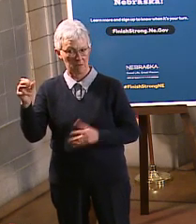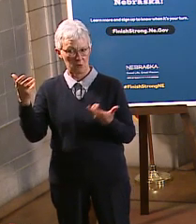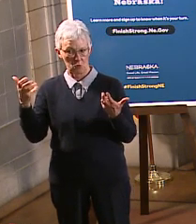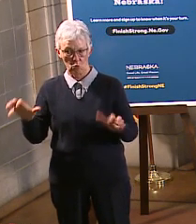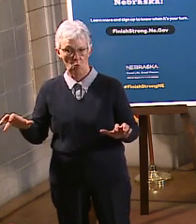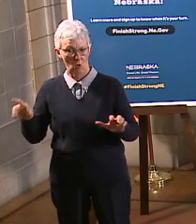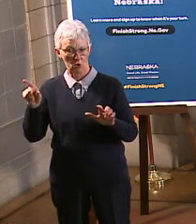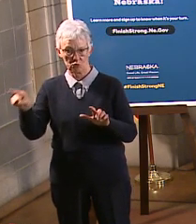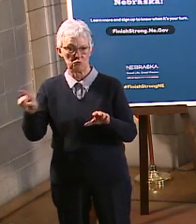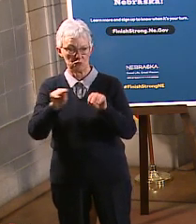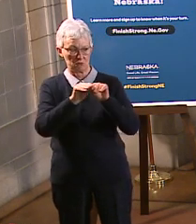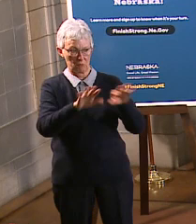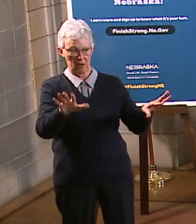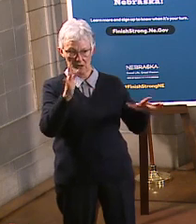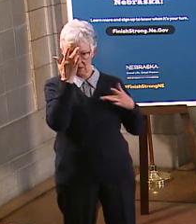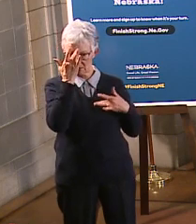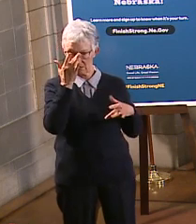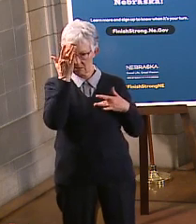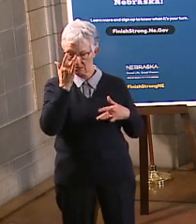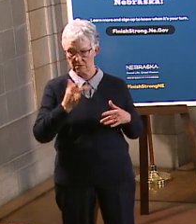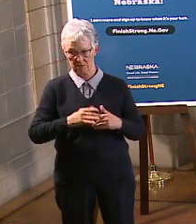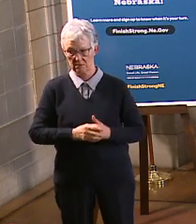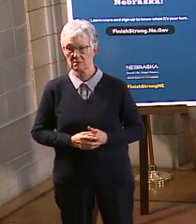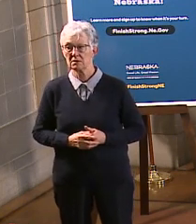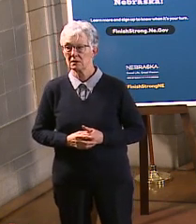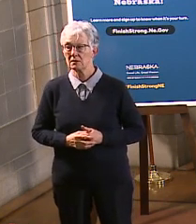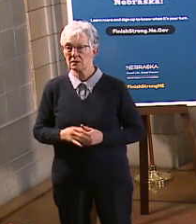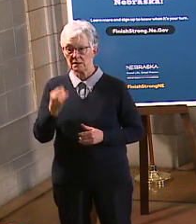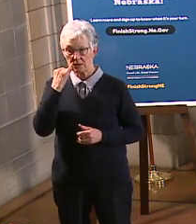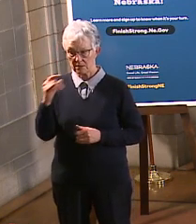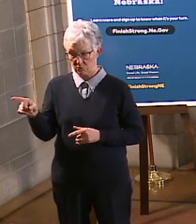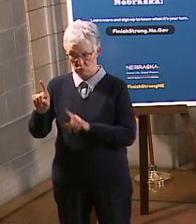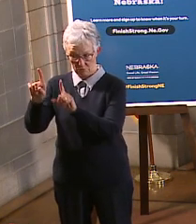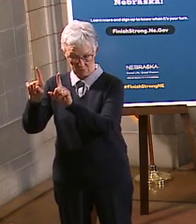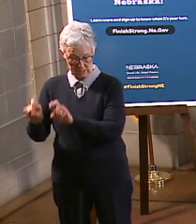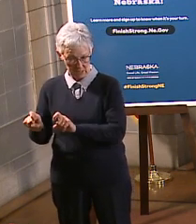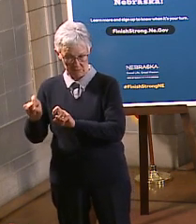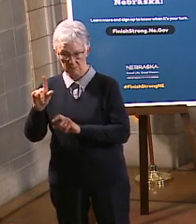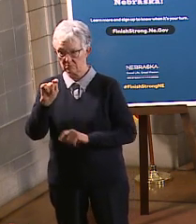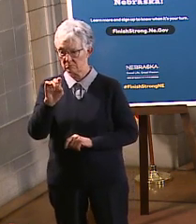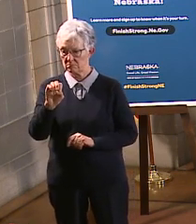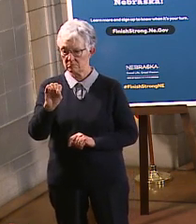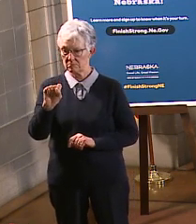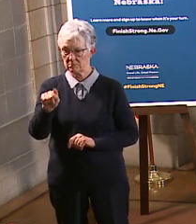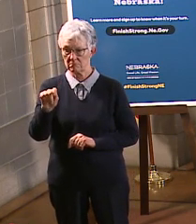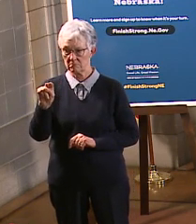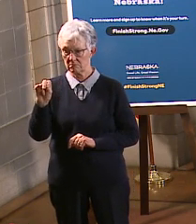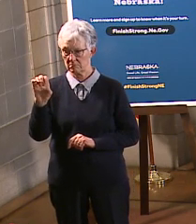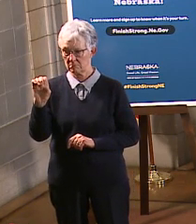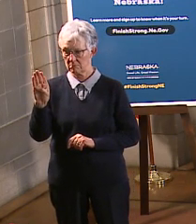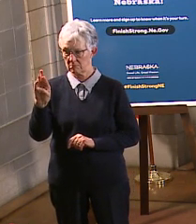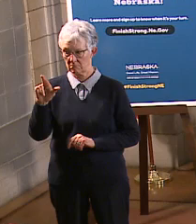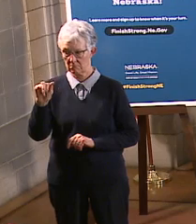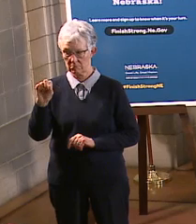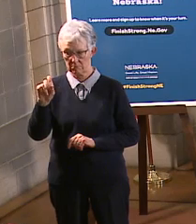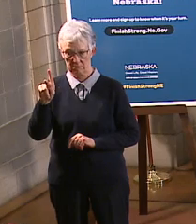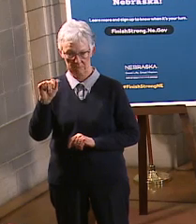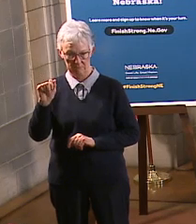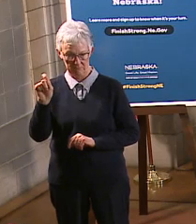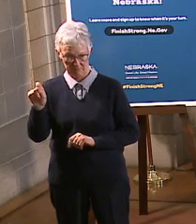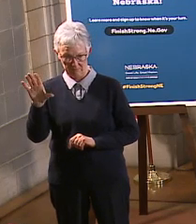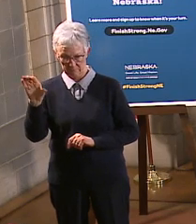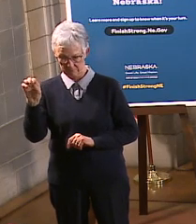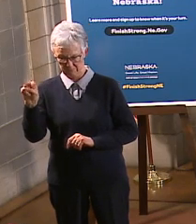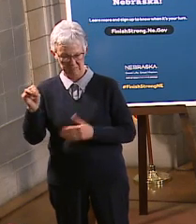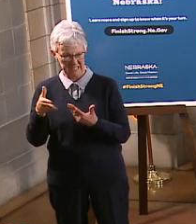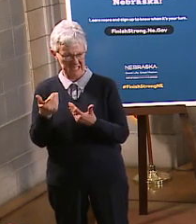symptoms. So please stay home. You can go get tested at testnebraska.com. Easy to sign up, easy to